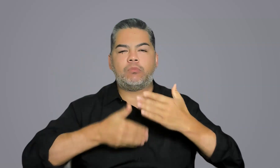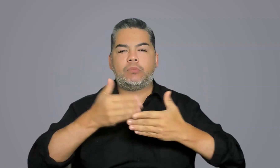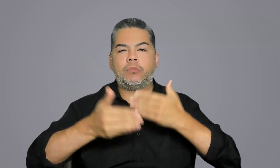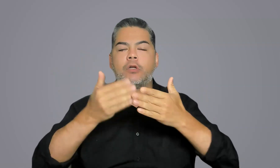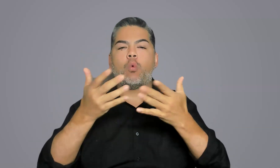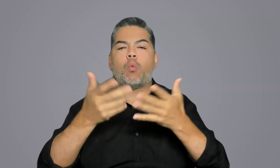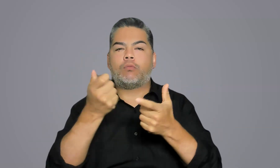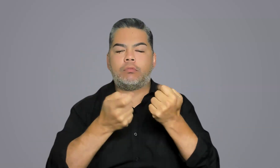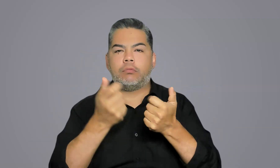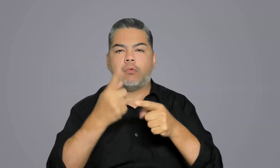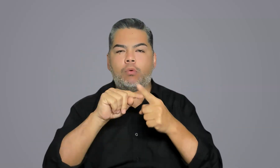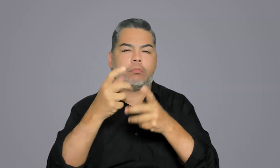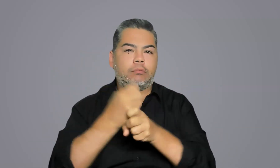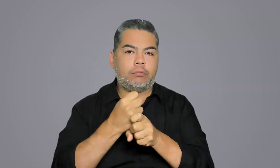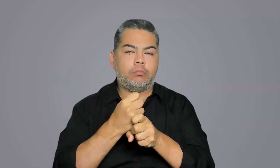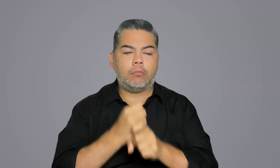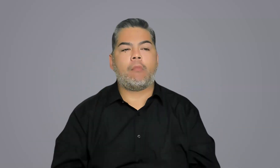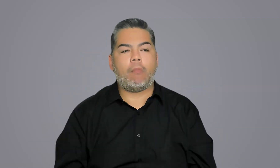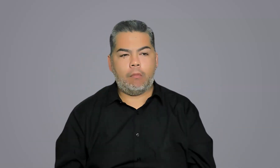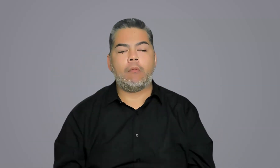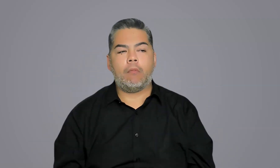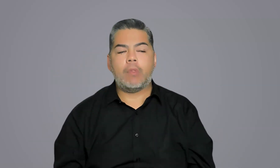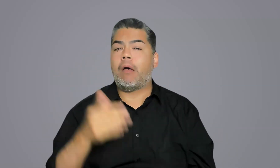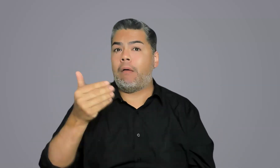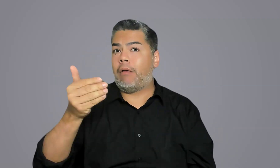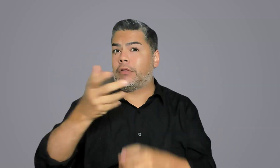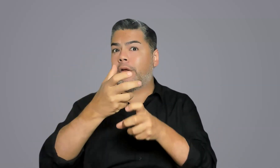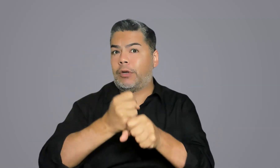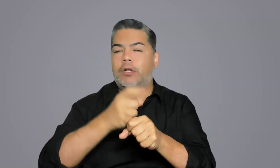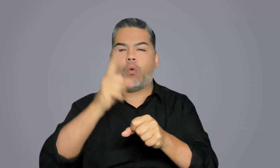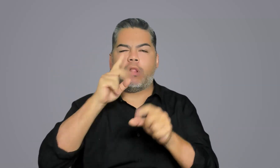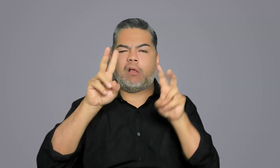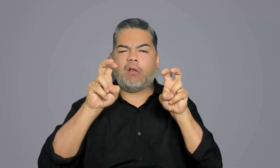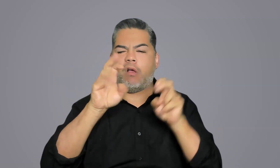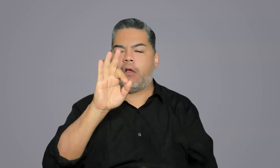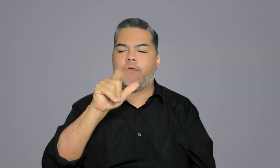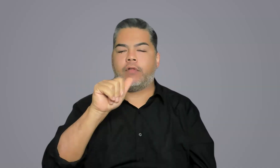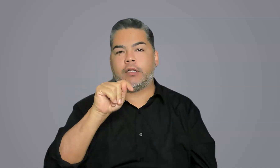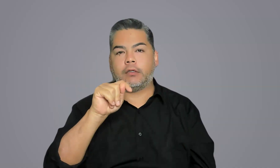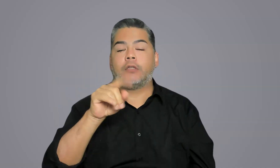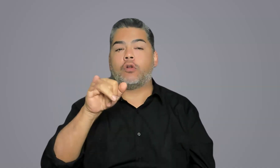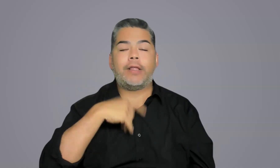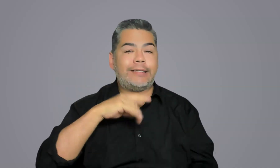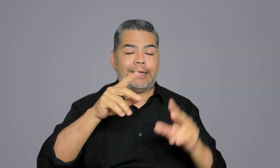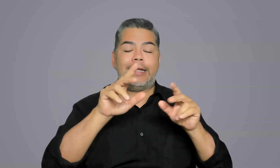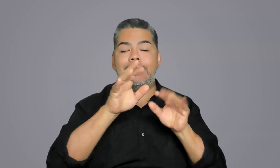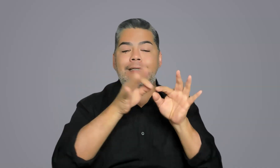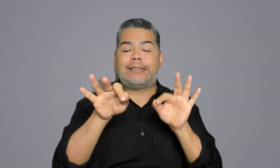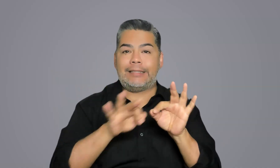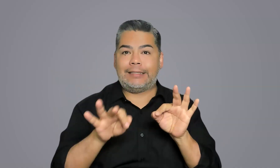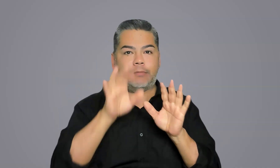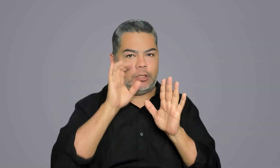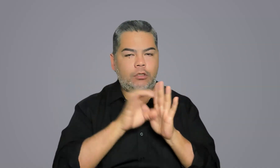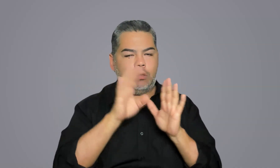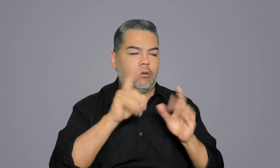is compressed. So often compressing a PDF will flatten it. So it will turn the text and structure into images, which can obviously remove